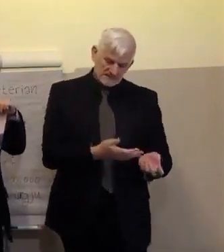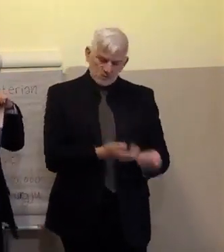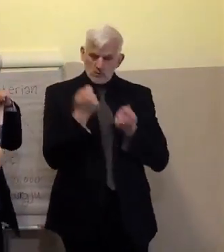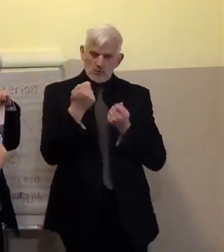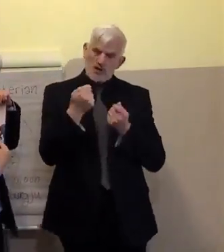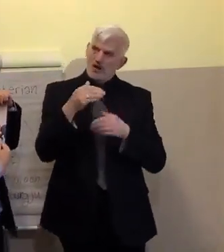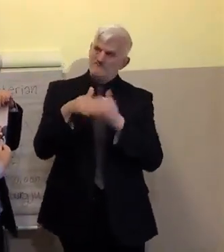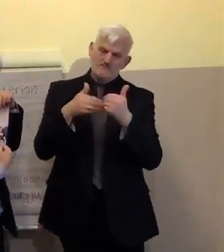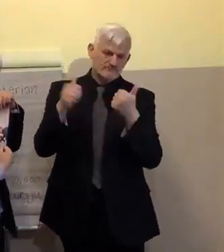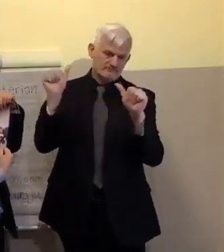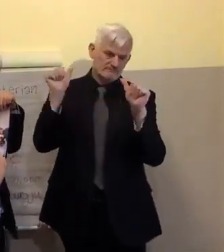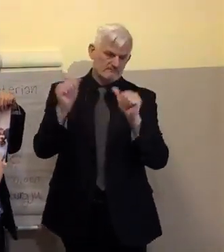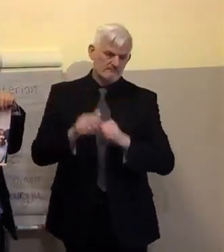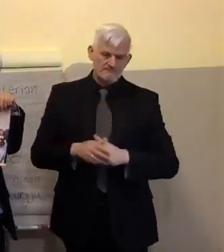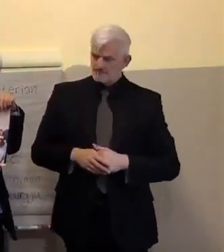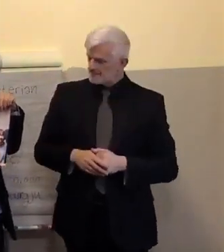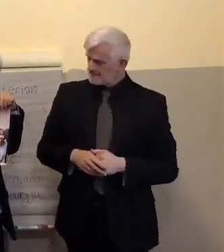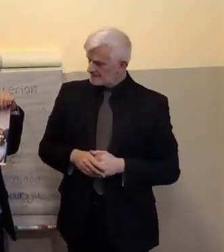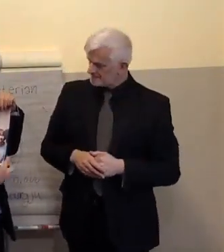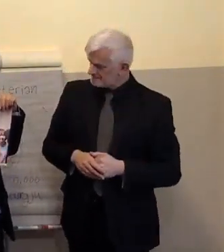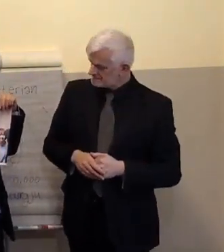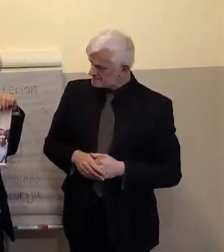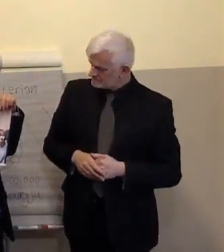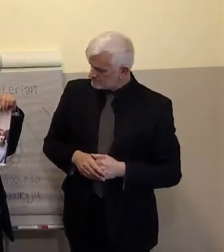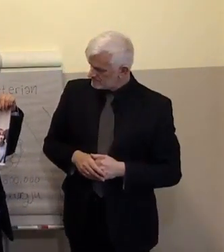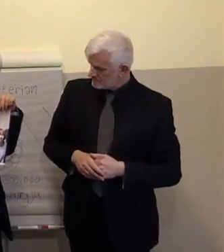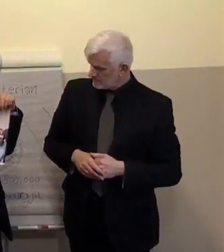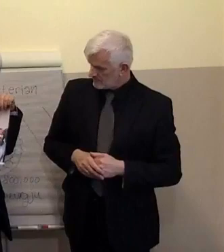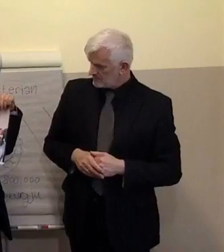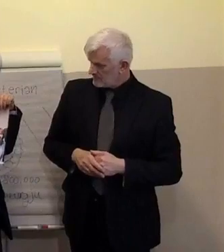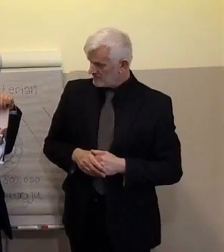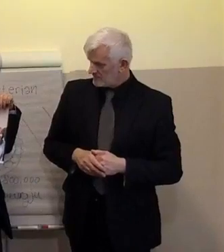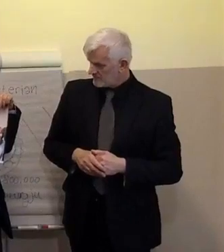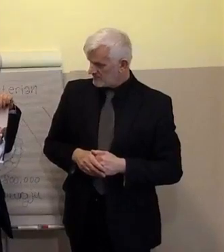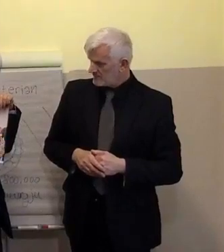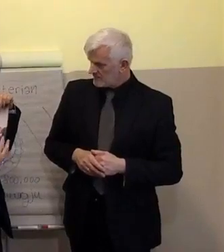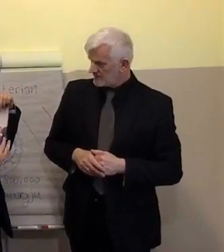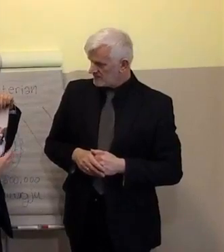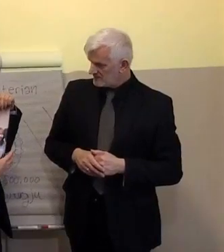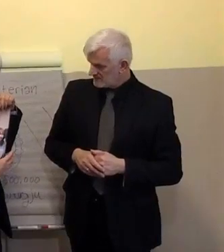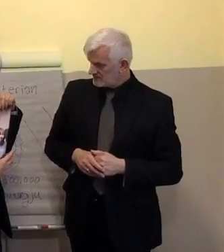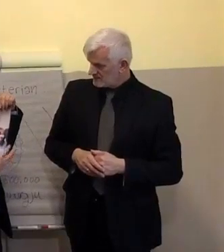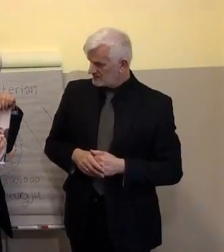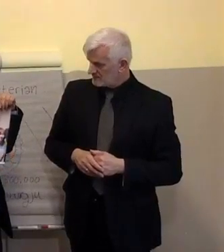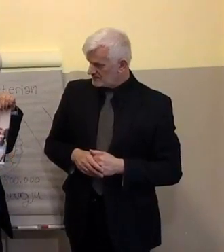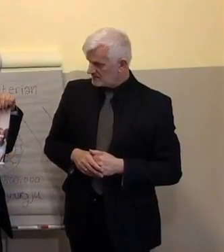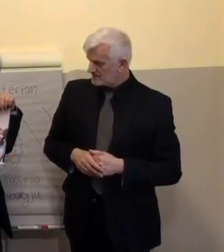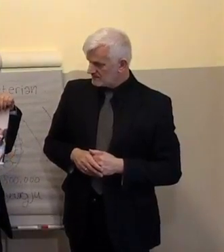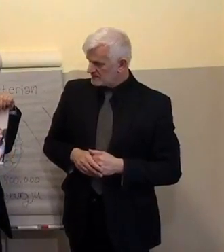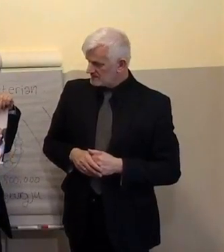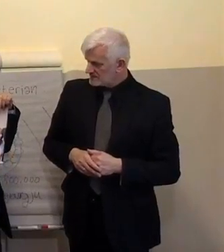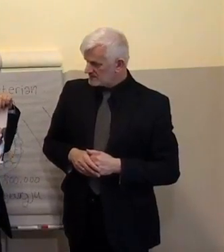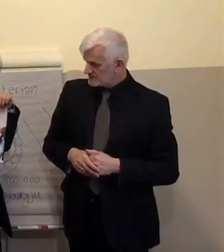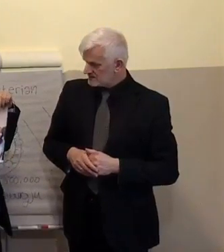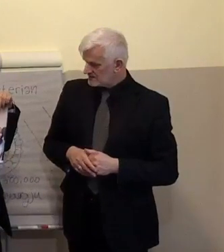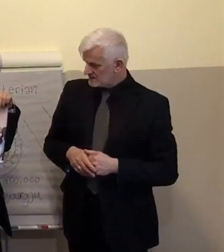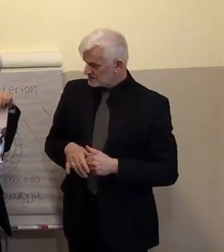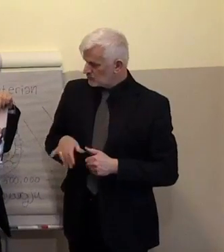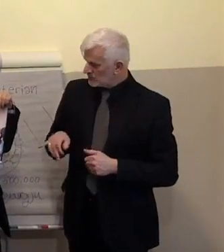So she began to come to our Wednesday, Saturday, my house. Bible study and prayer meeting at my house. Not meeting,